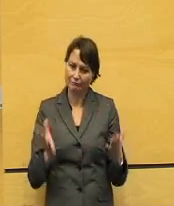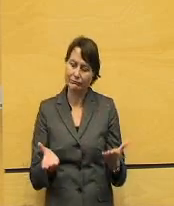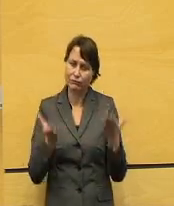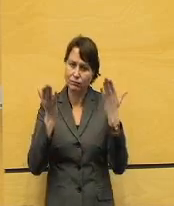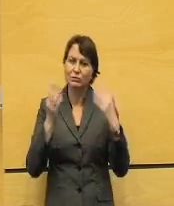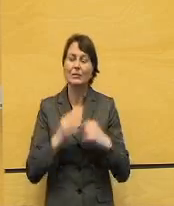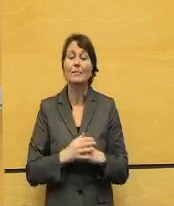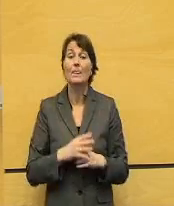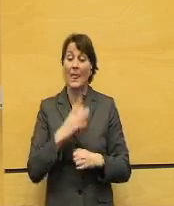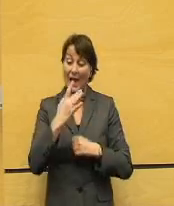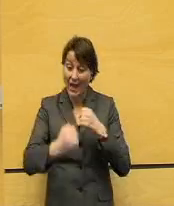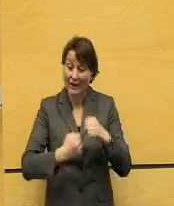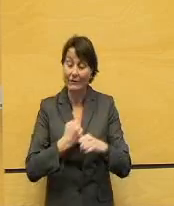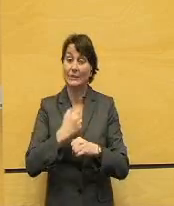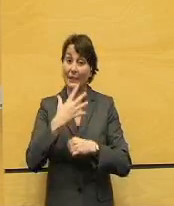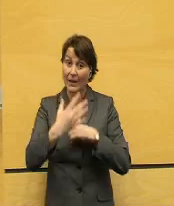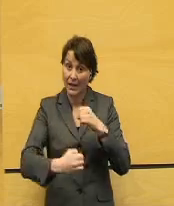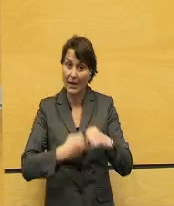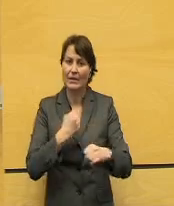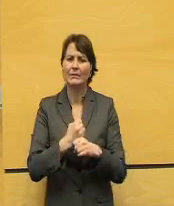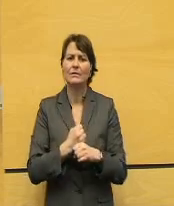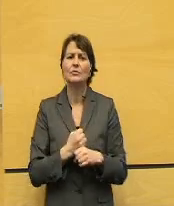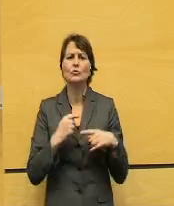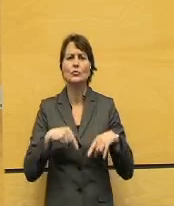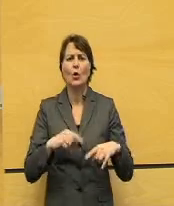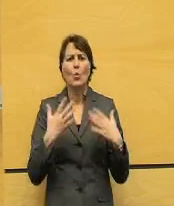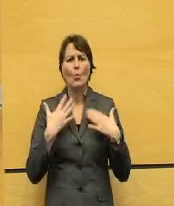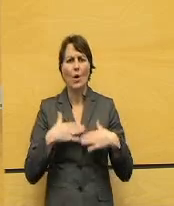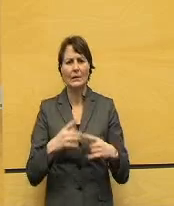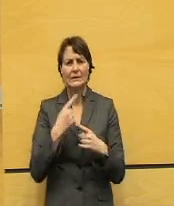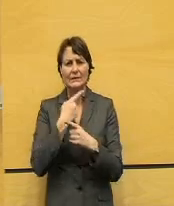to focus on how disability